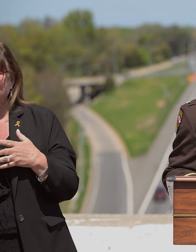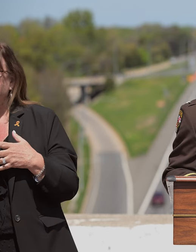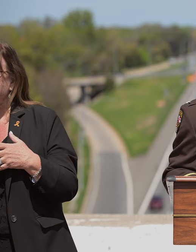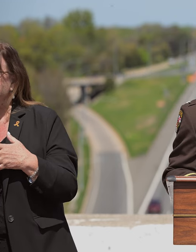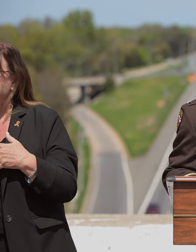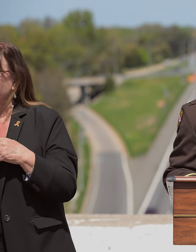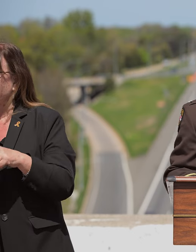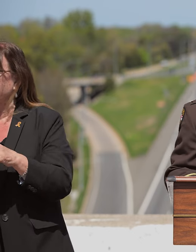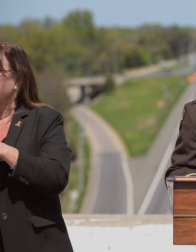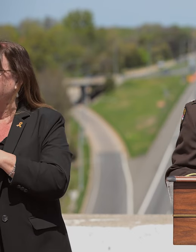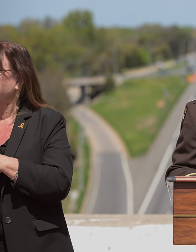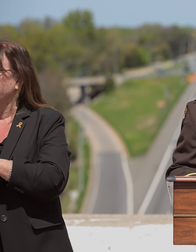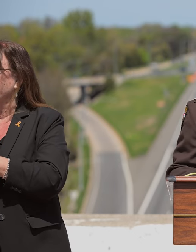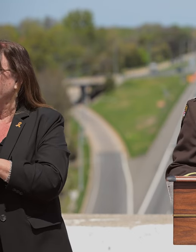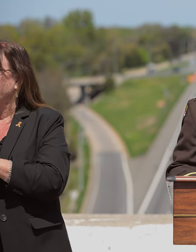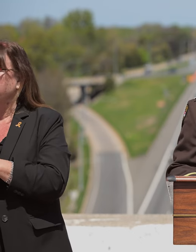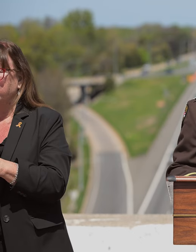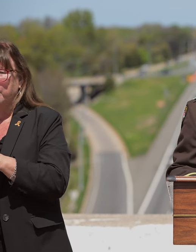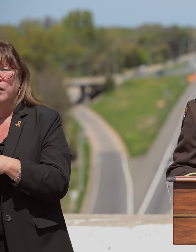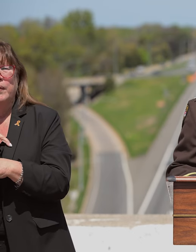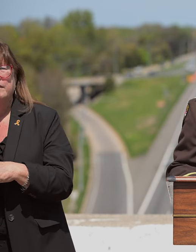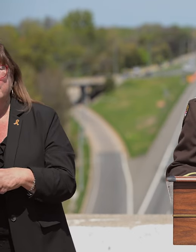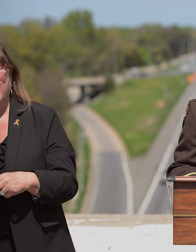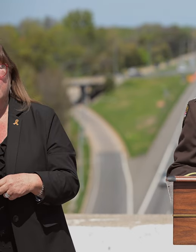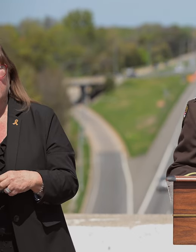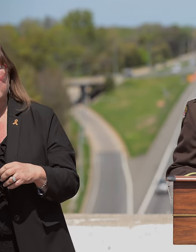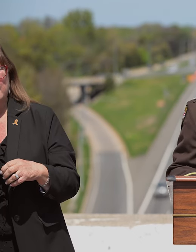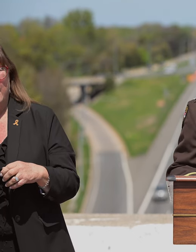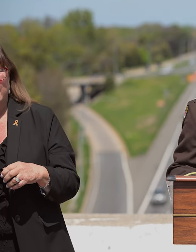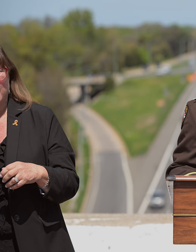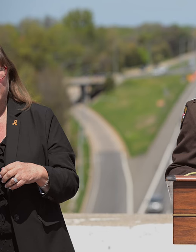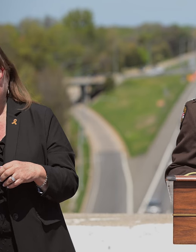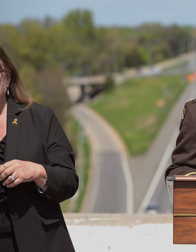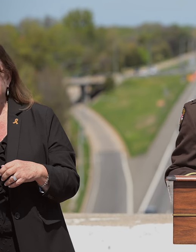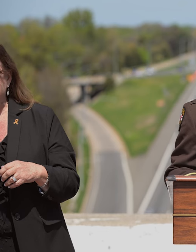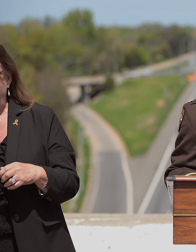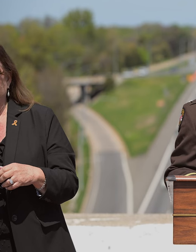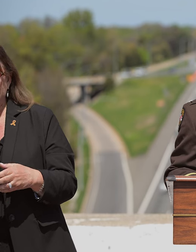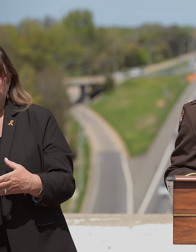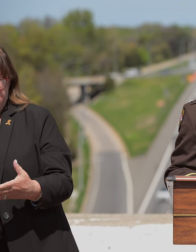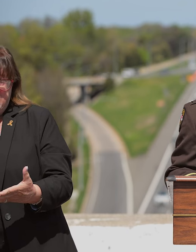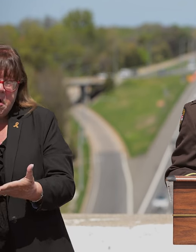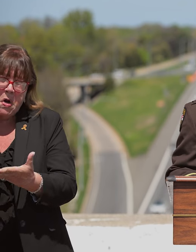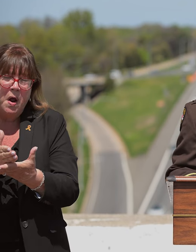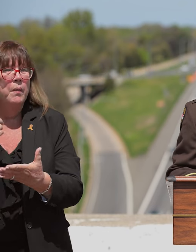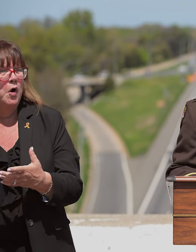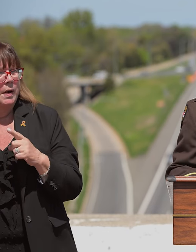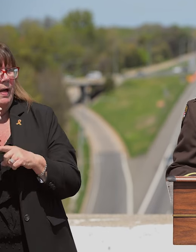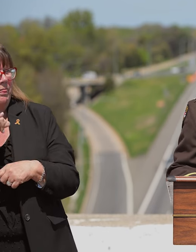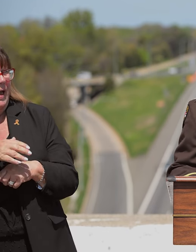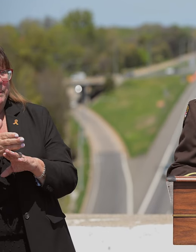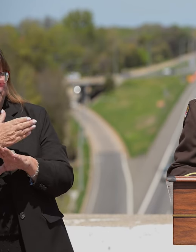out there working diligently. What we haven't heard yet is the screeching of tires. We heard about that a little earlier from one of the